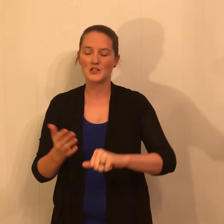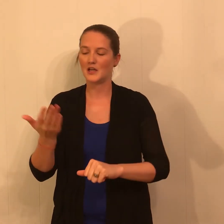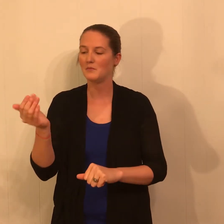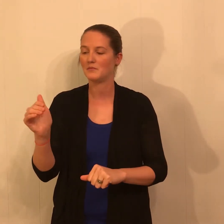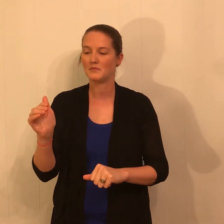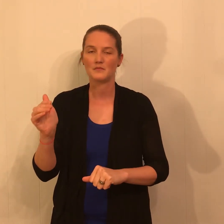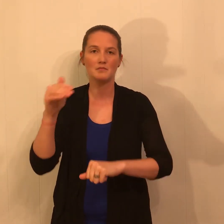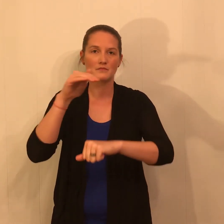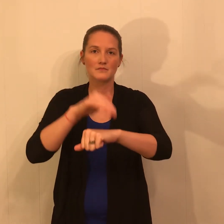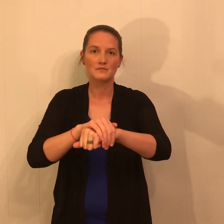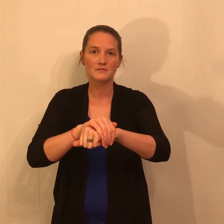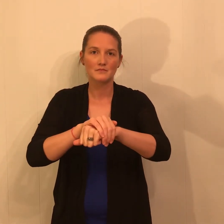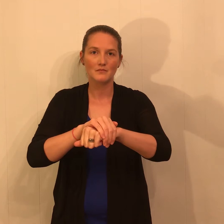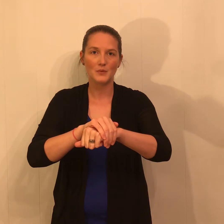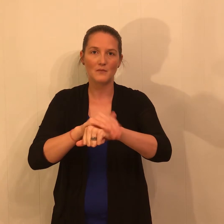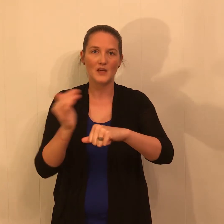shape, bit B,